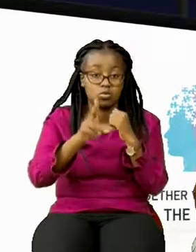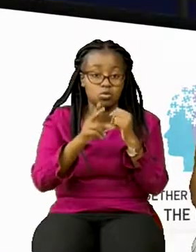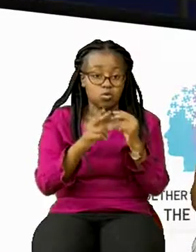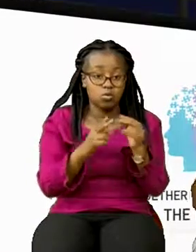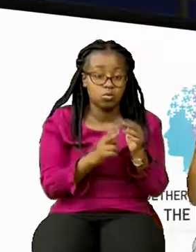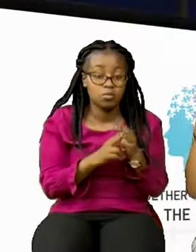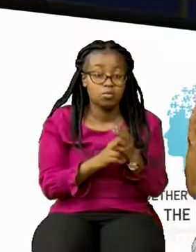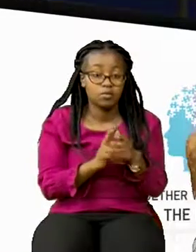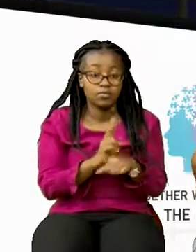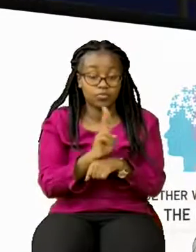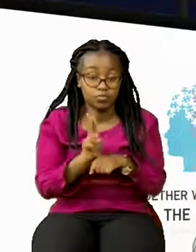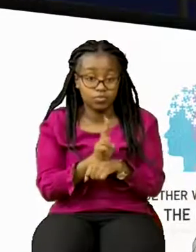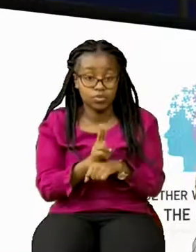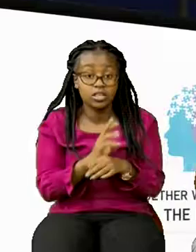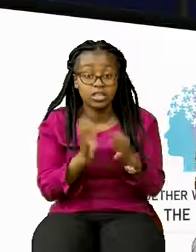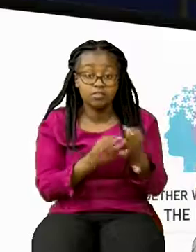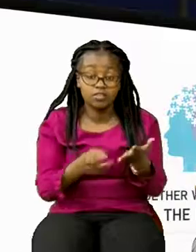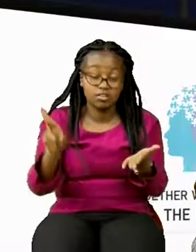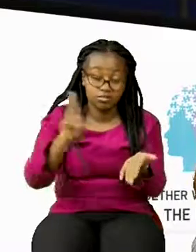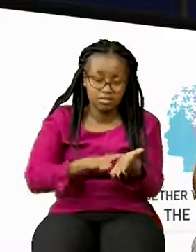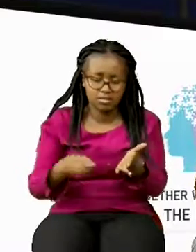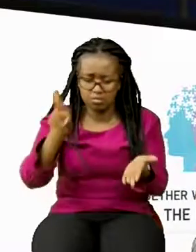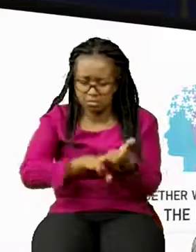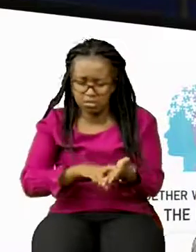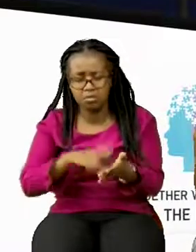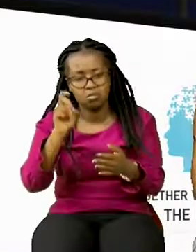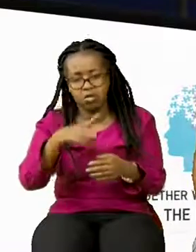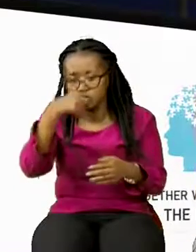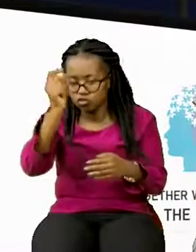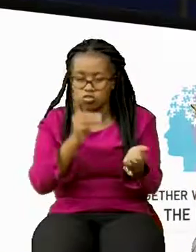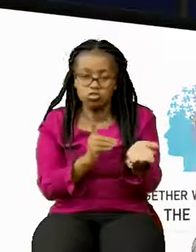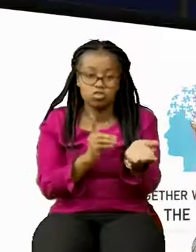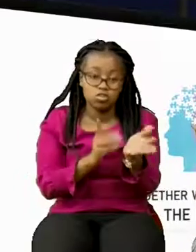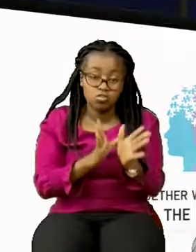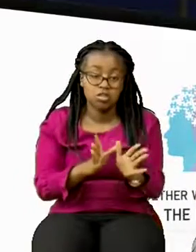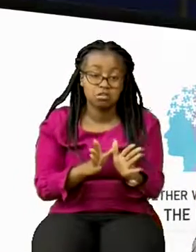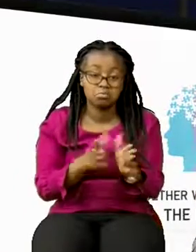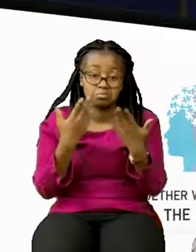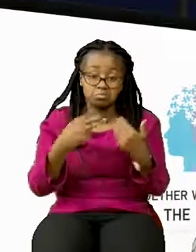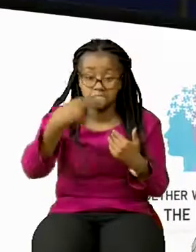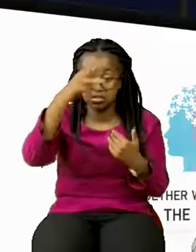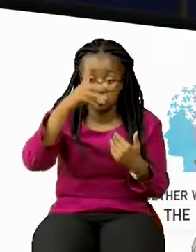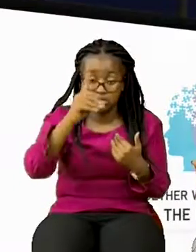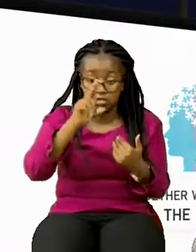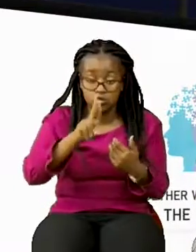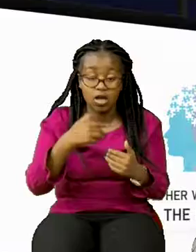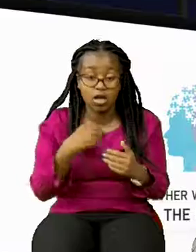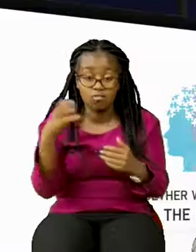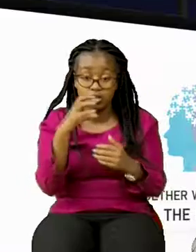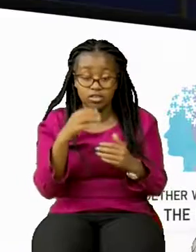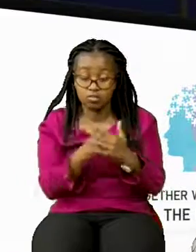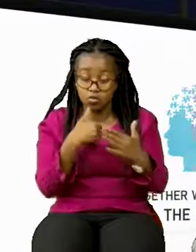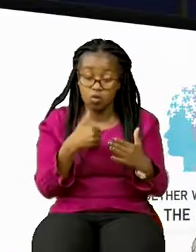watch, especially if it repeats, if it recurs, because the more you do, the more brain damage is happening. We actually had a case that